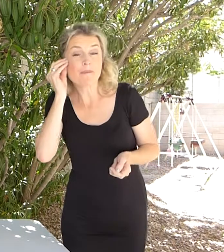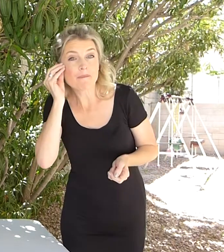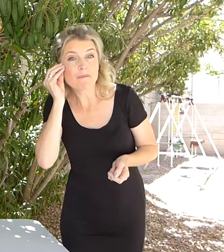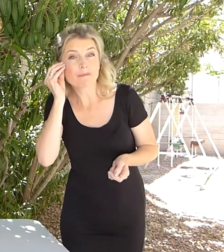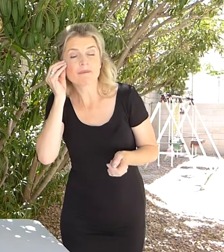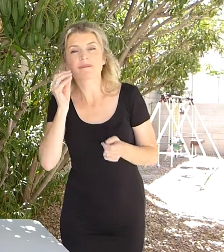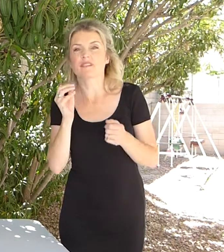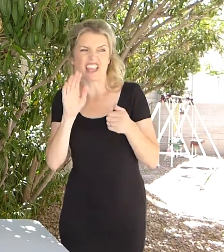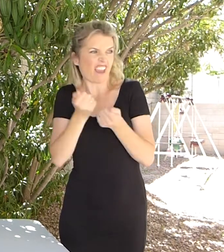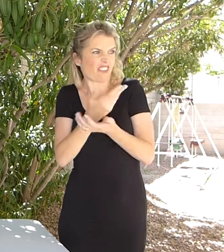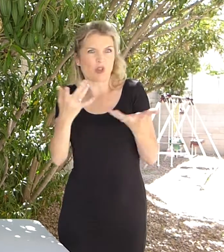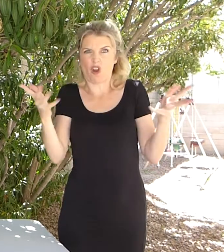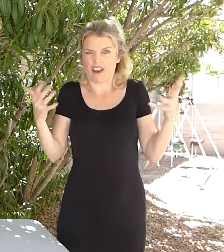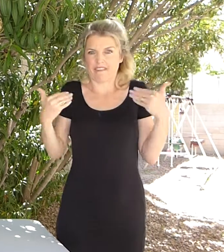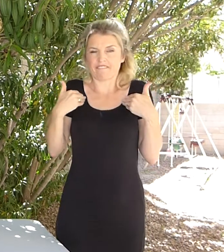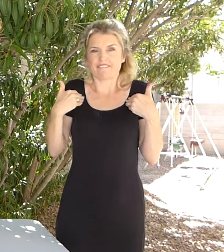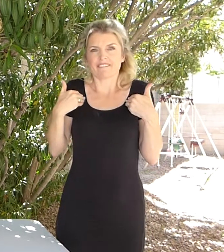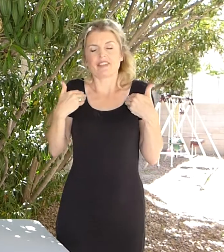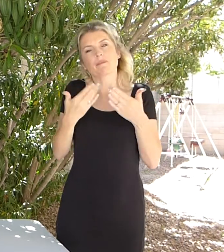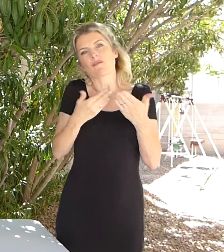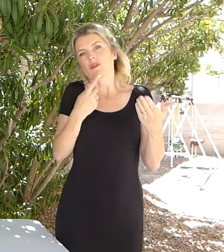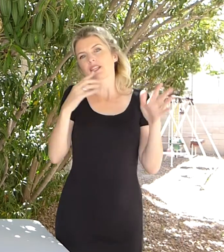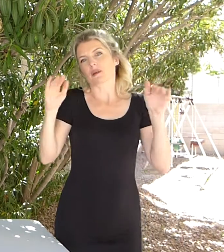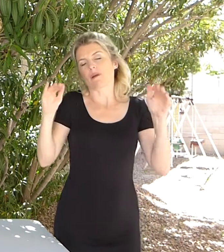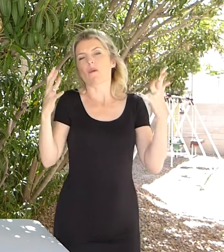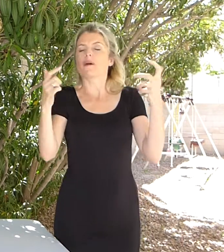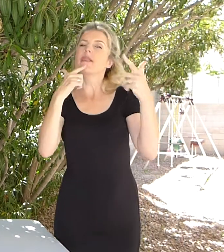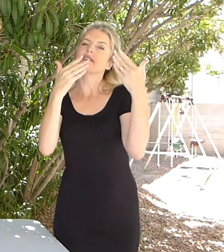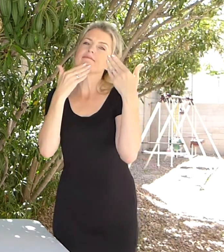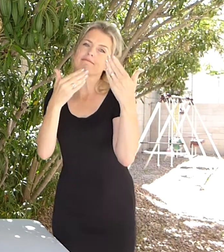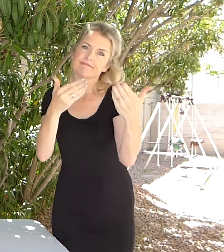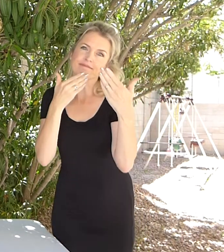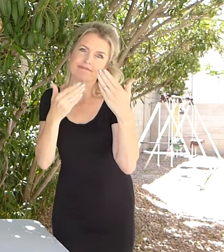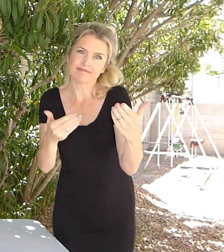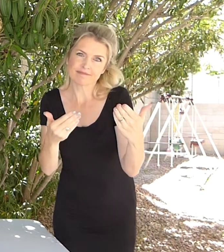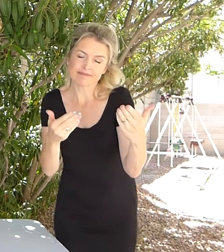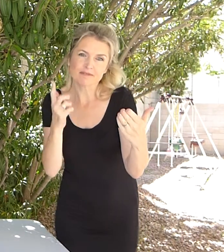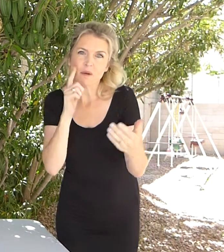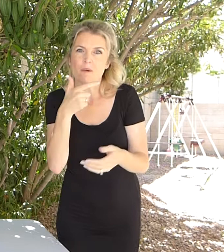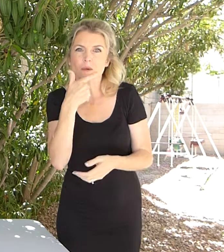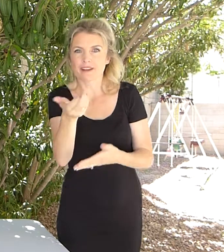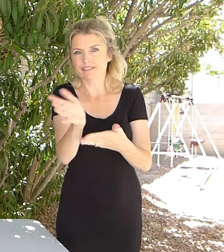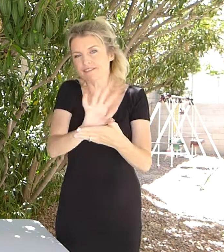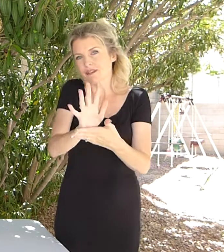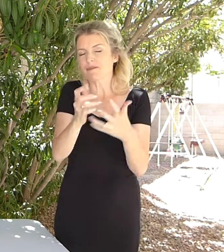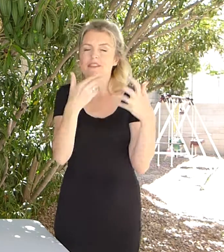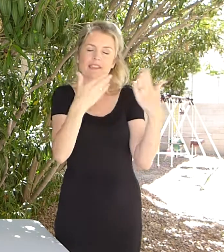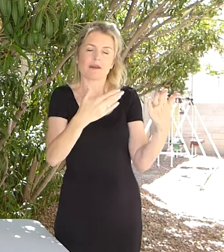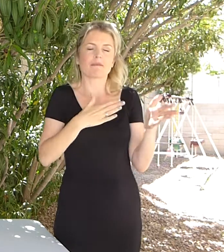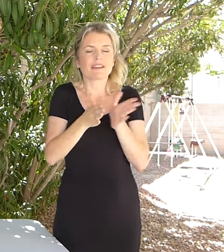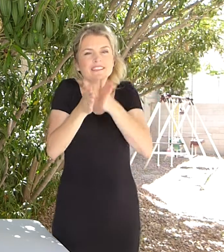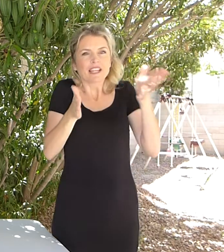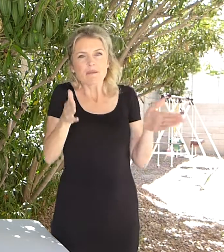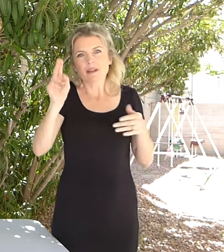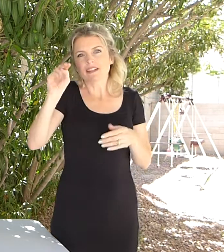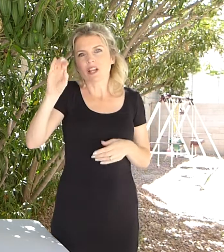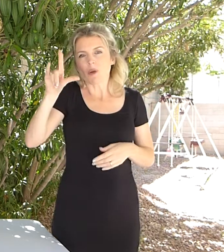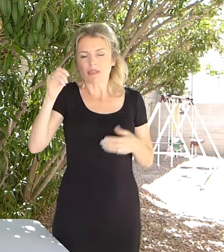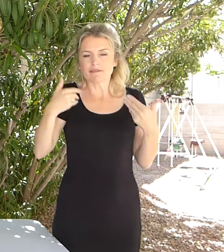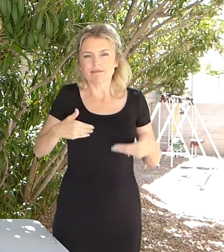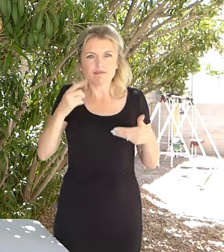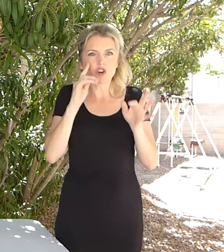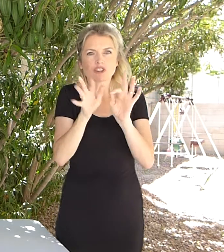all the supplies you need. So before we say goodbye, we'd like to thank you for tuning in. I'd really like to thank my neighbor Nicole for